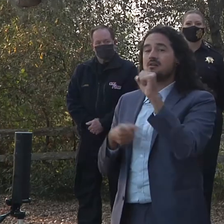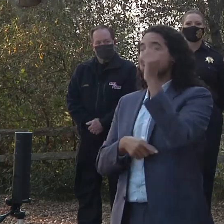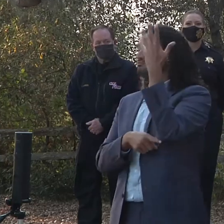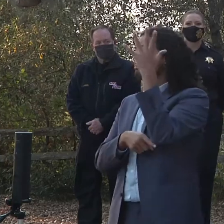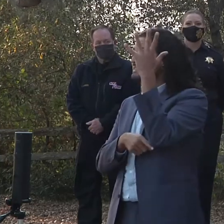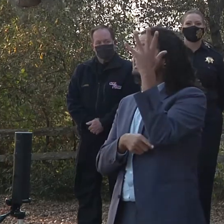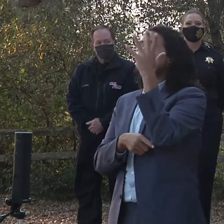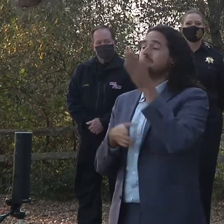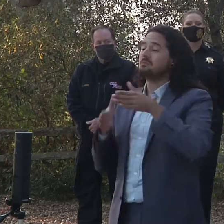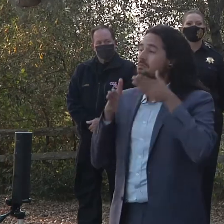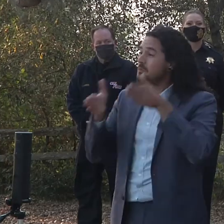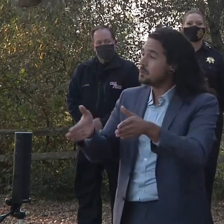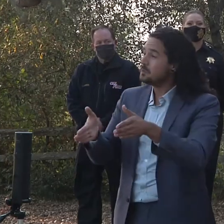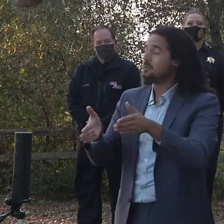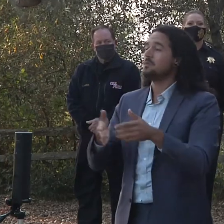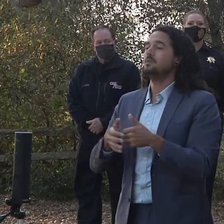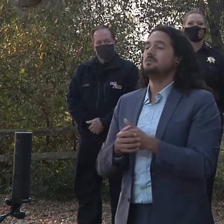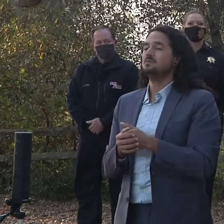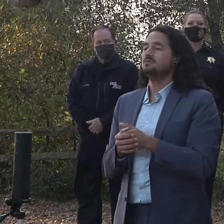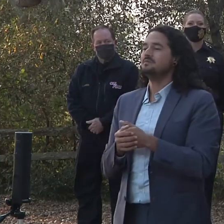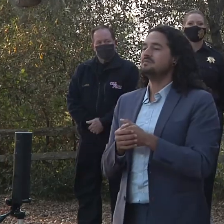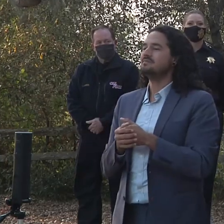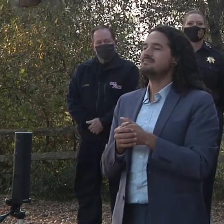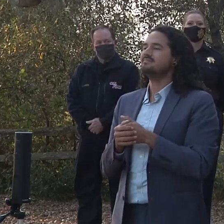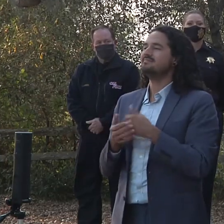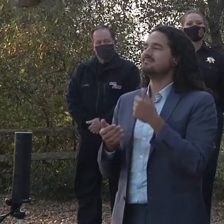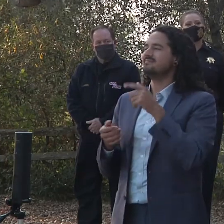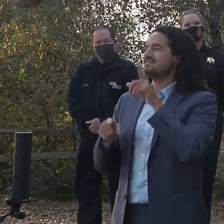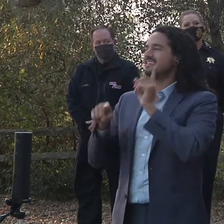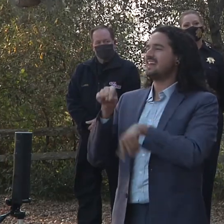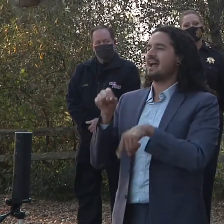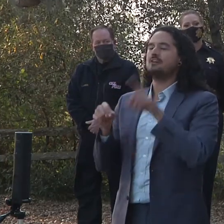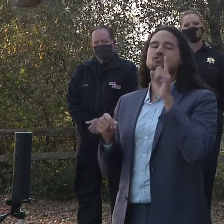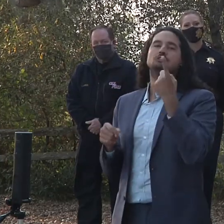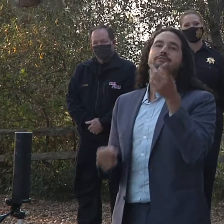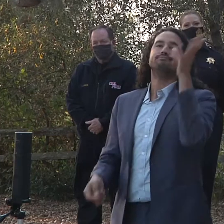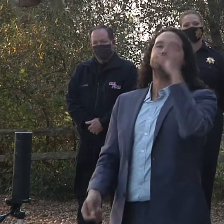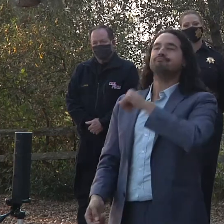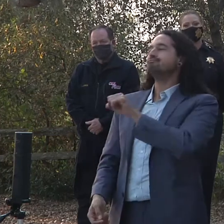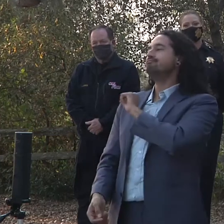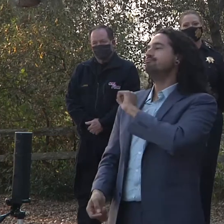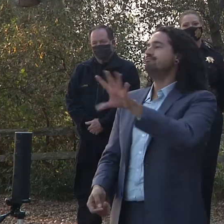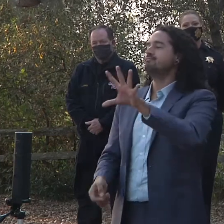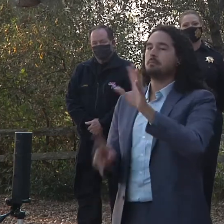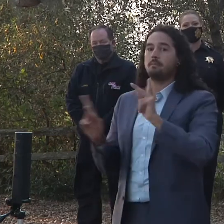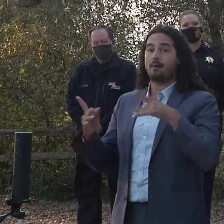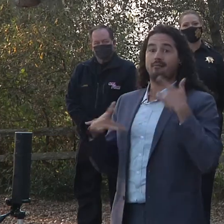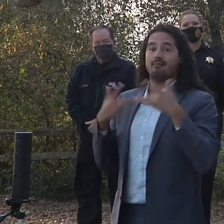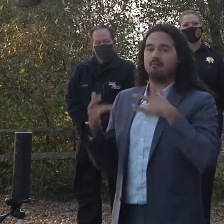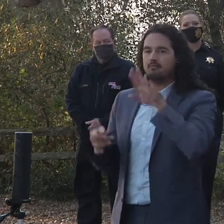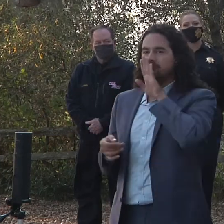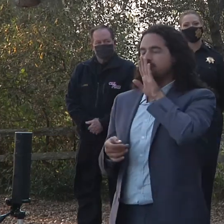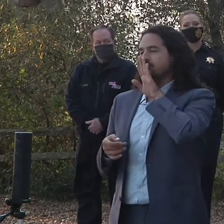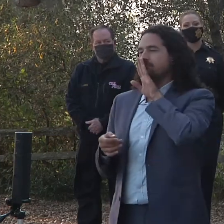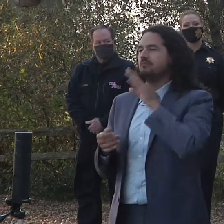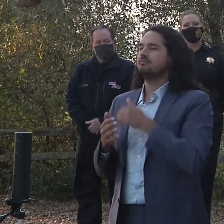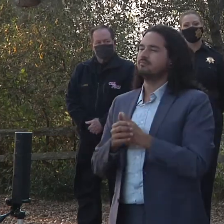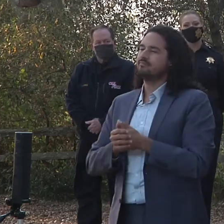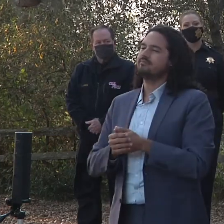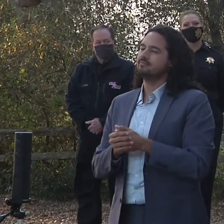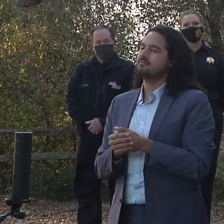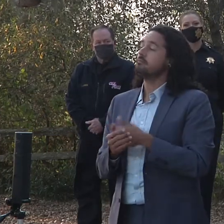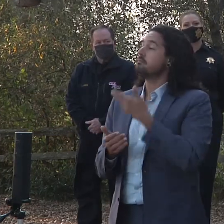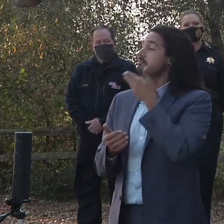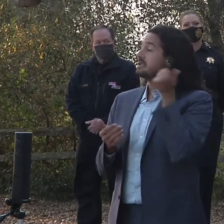it would be really inappropriate for us to speculate right now on what that might be. So the best answer we can give people is it's day by day,